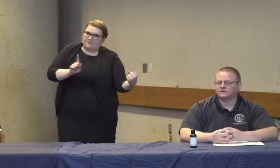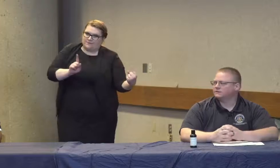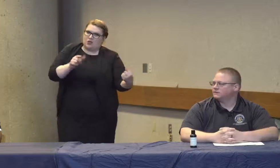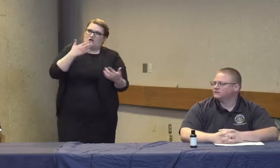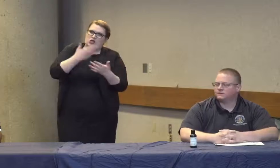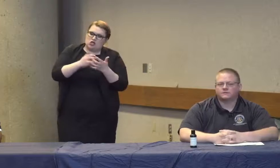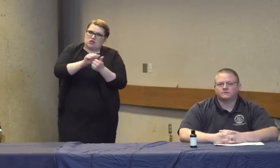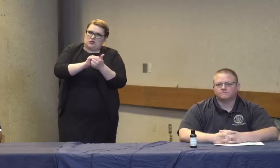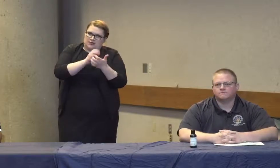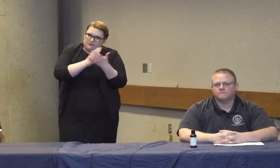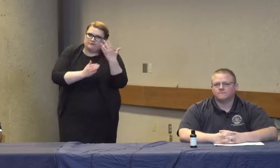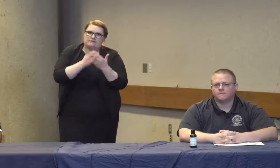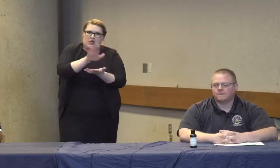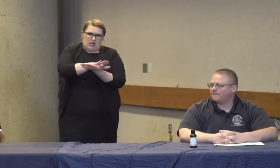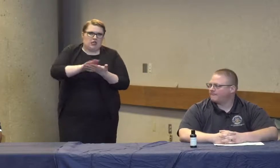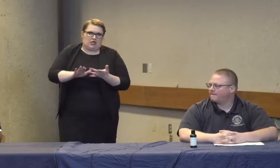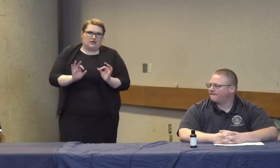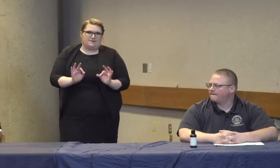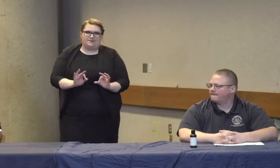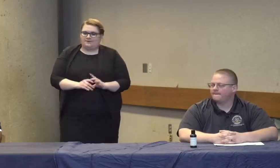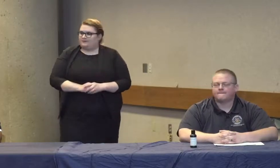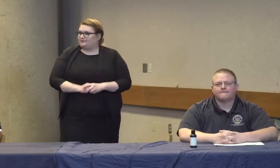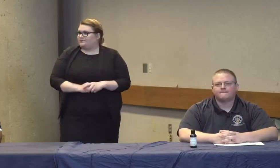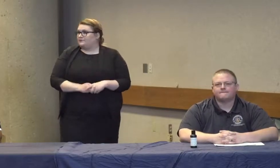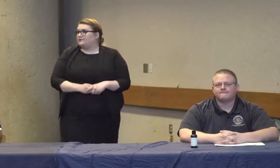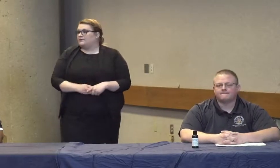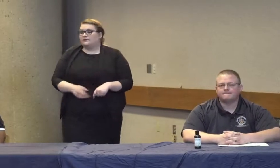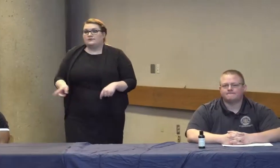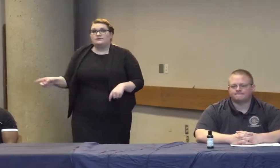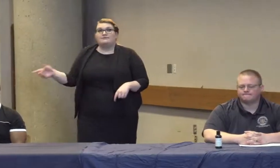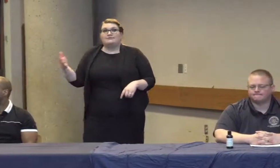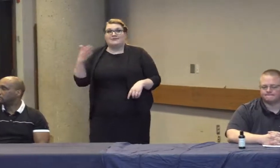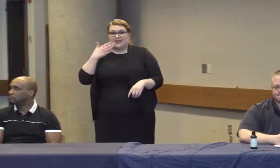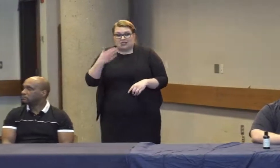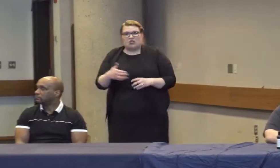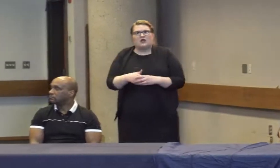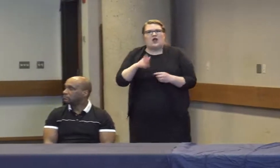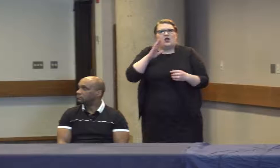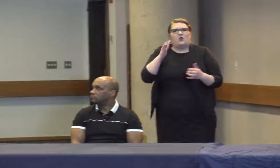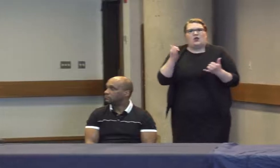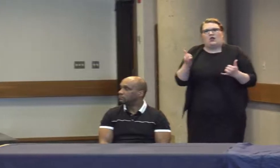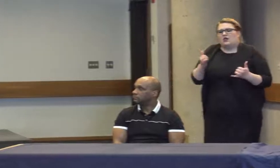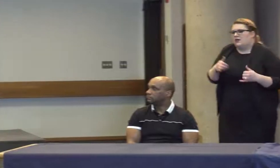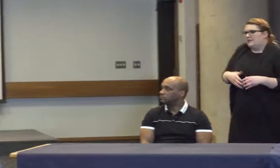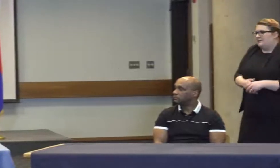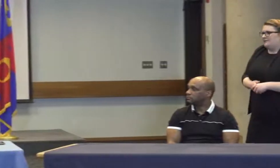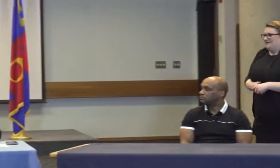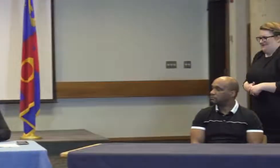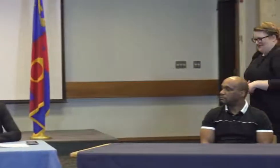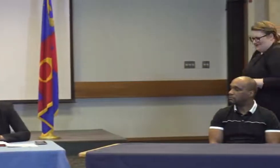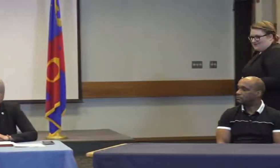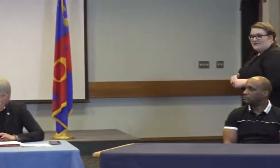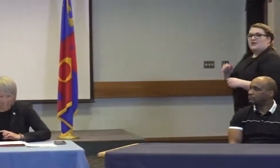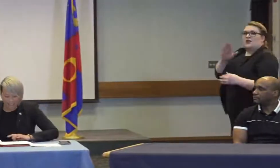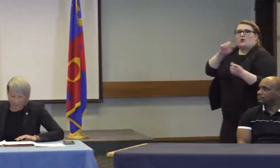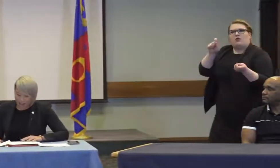practices. Great, thank you. So I'm gonna switch gears a little bit.